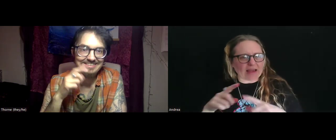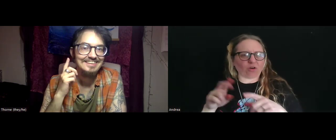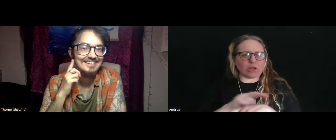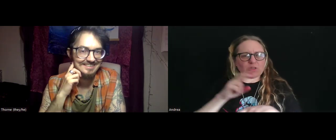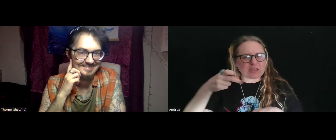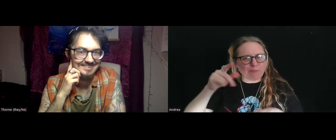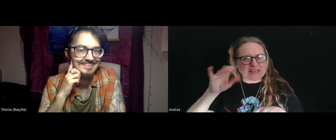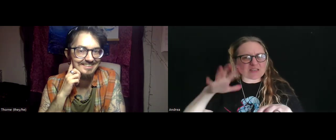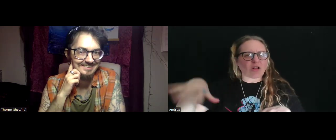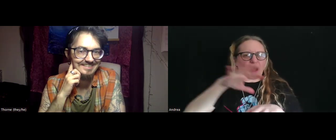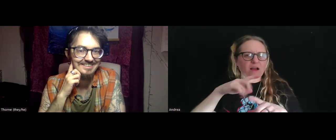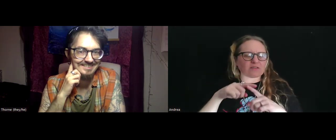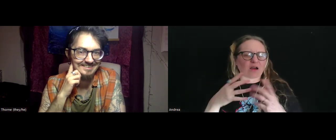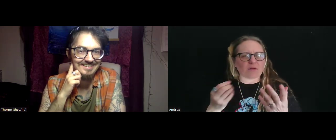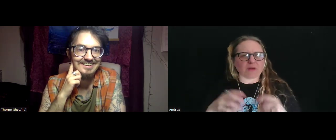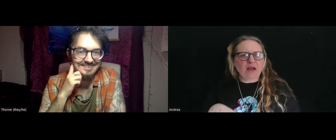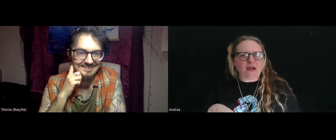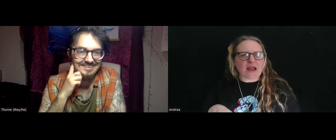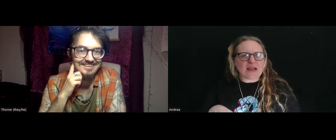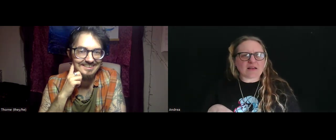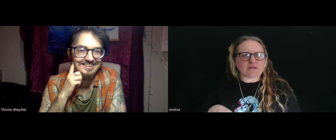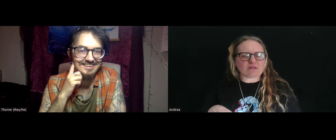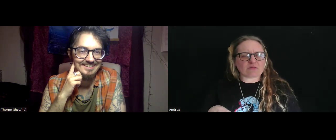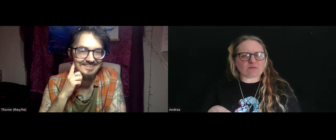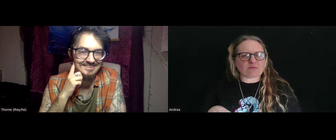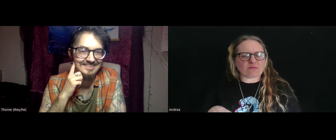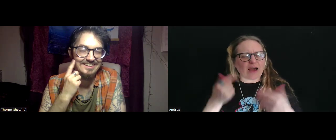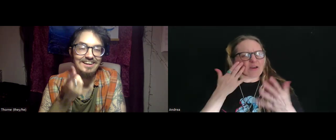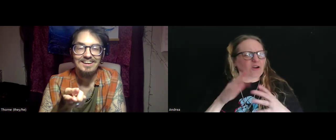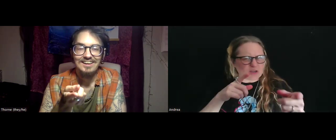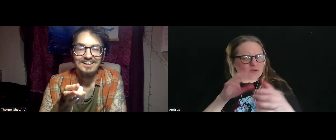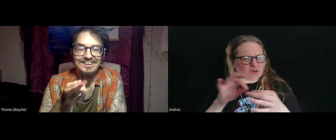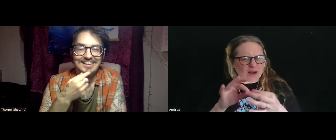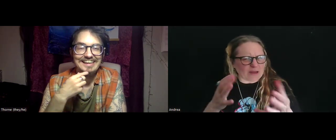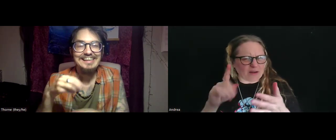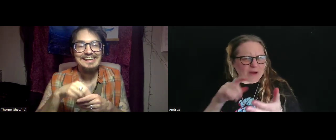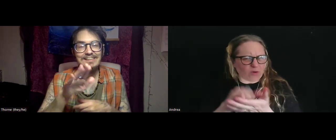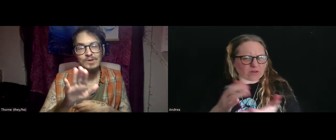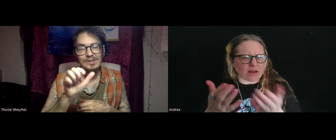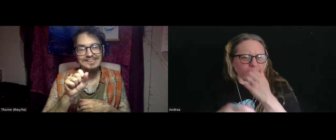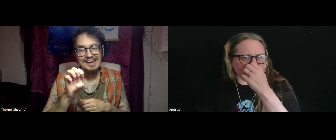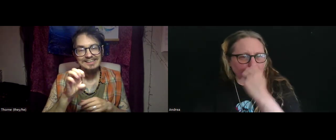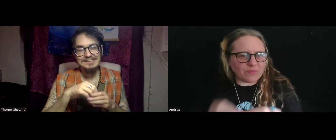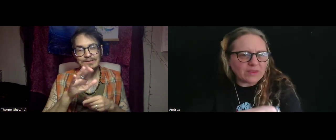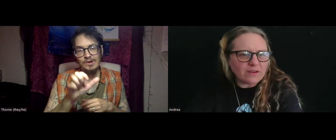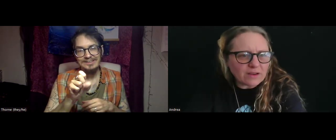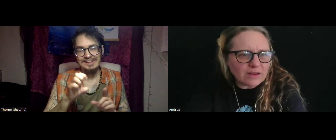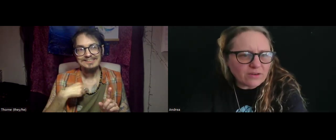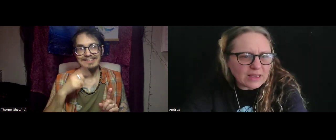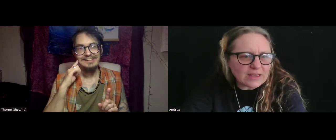or use space a lot. And I don't know. Can you comment about, I don't know, in your case,